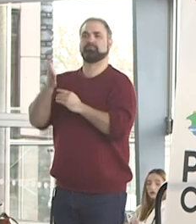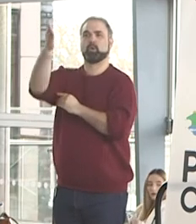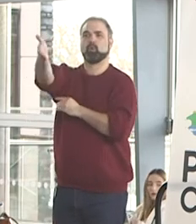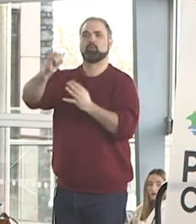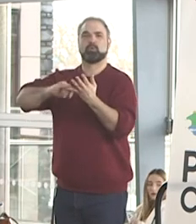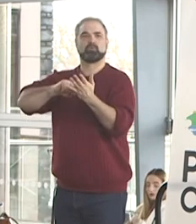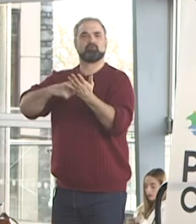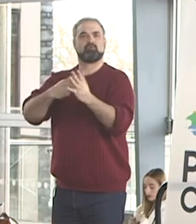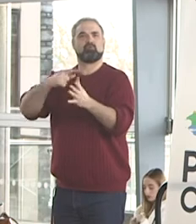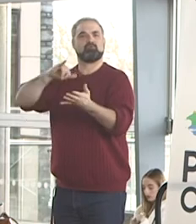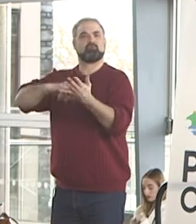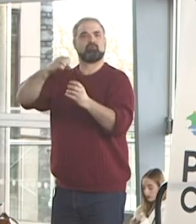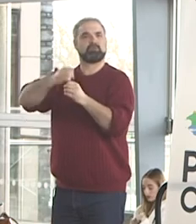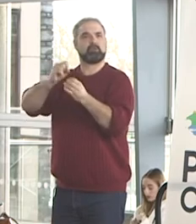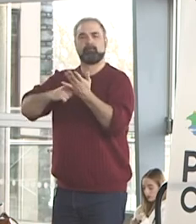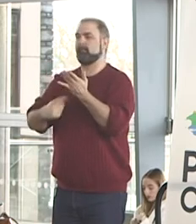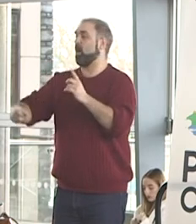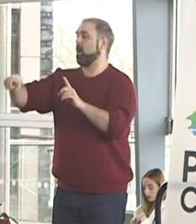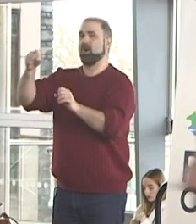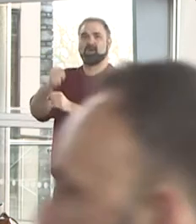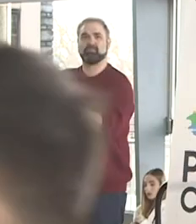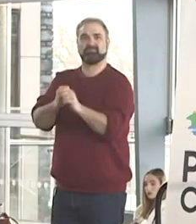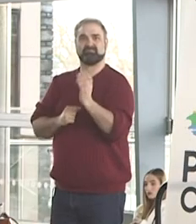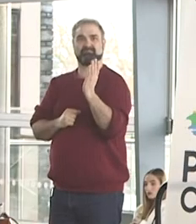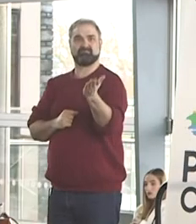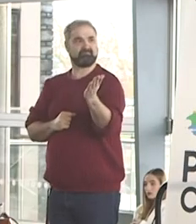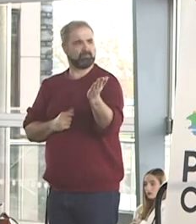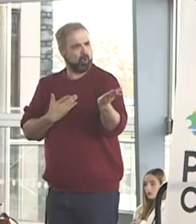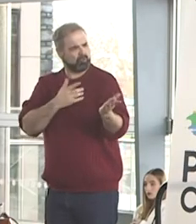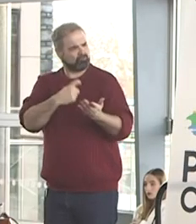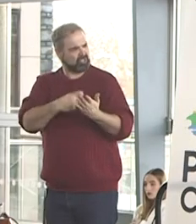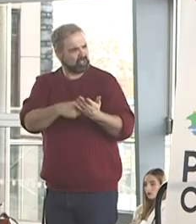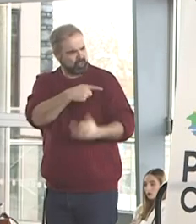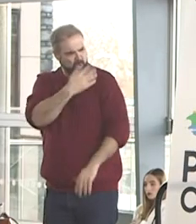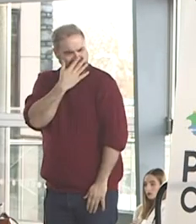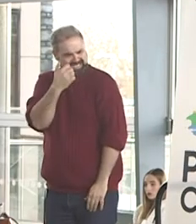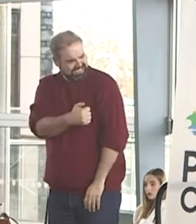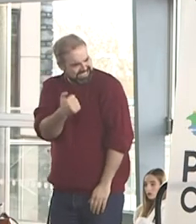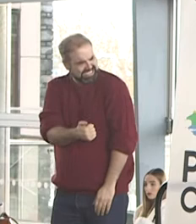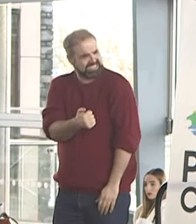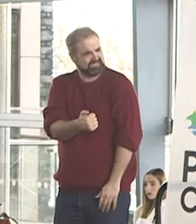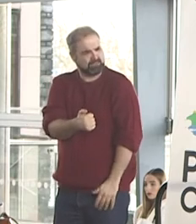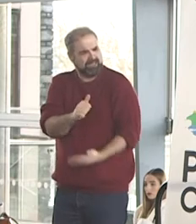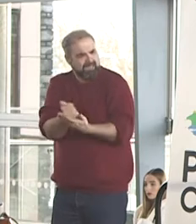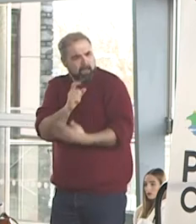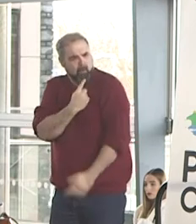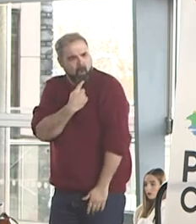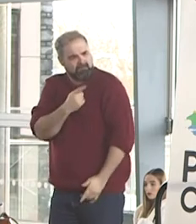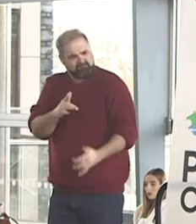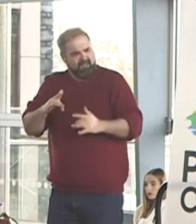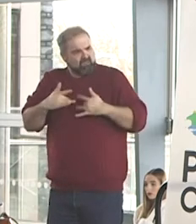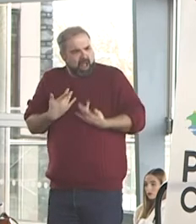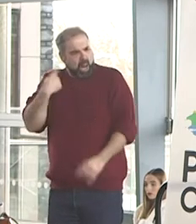So, Richard, tell us what was going on for you as a 16-year-old gay lad in